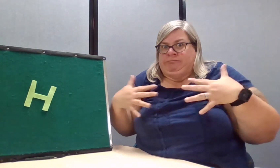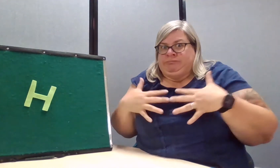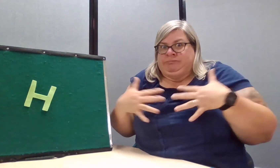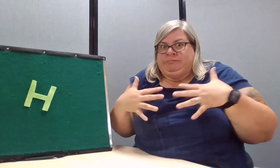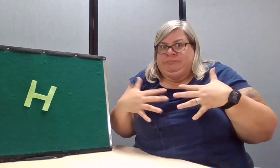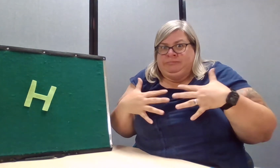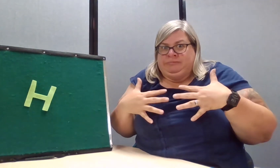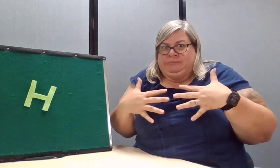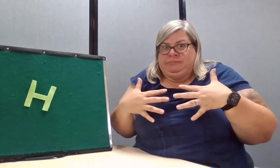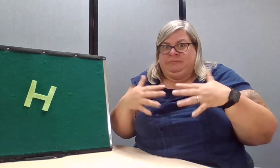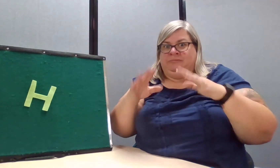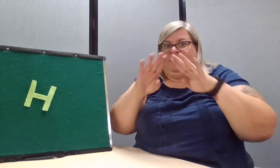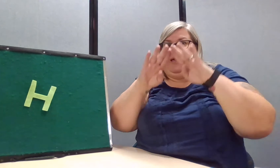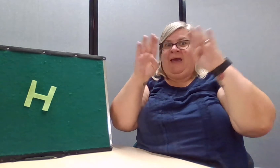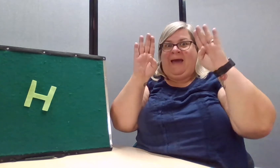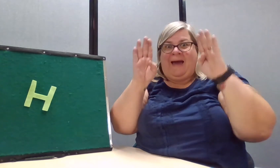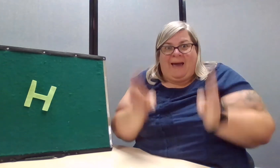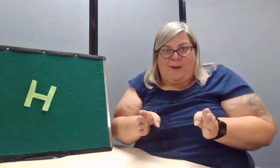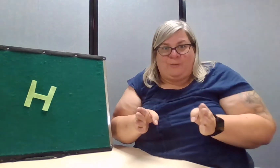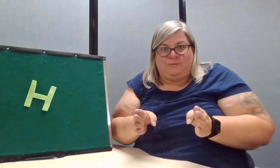Haunted house.